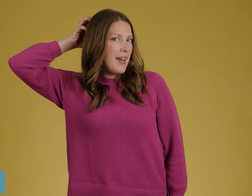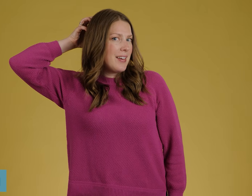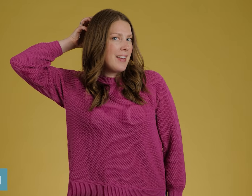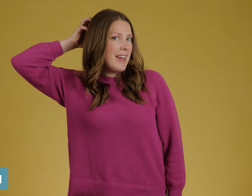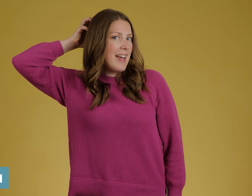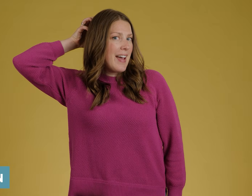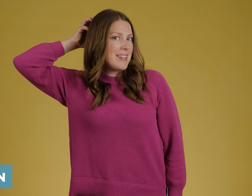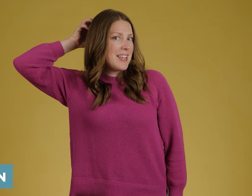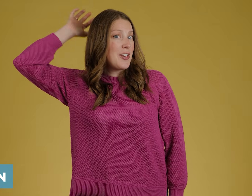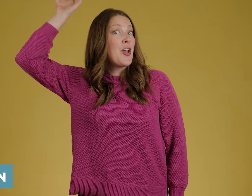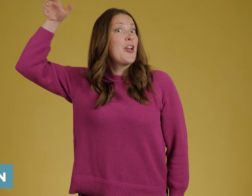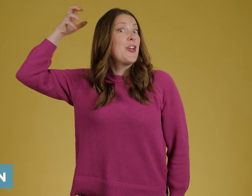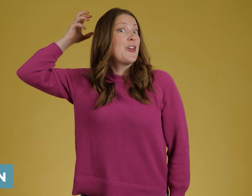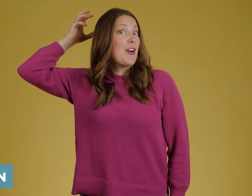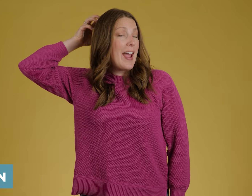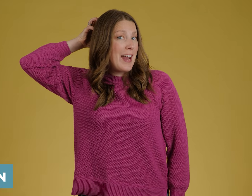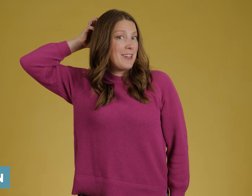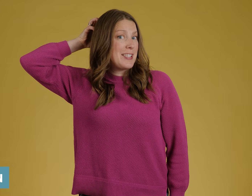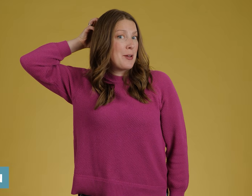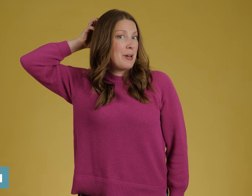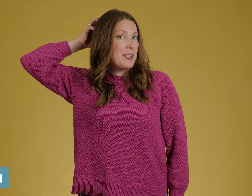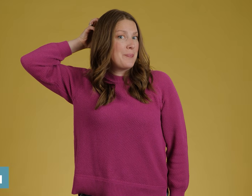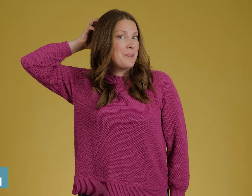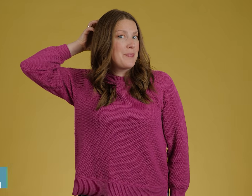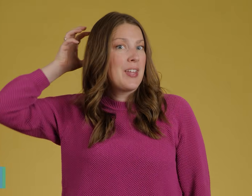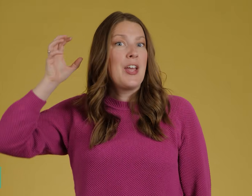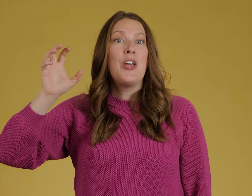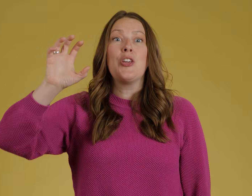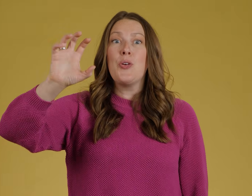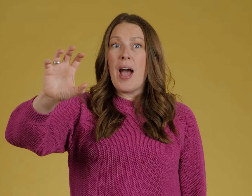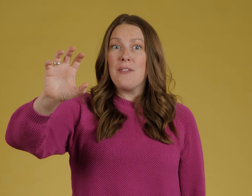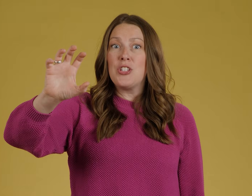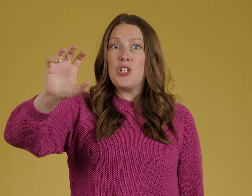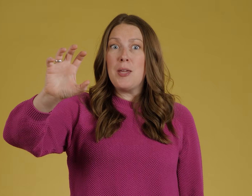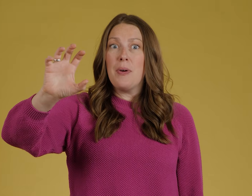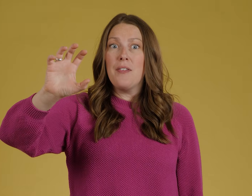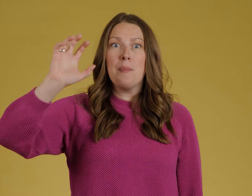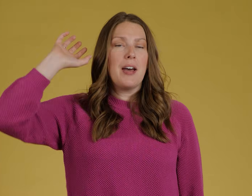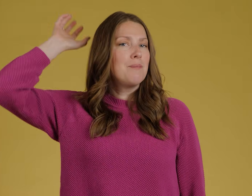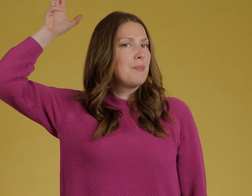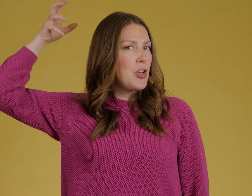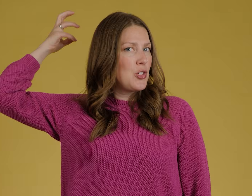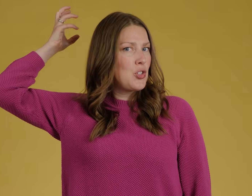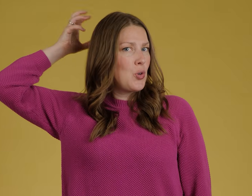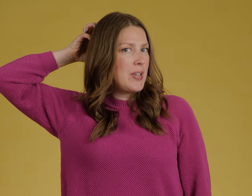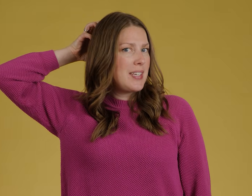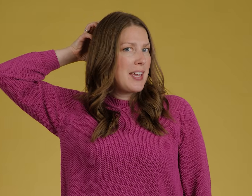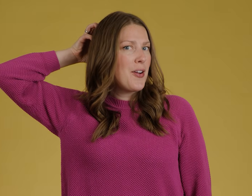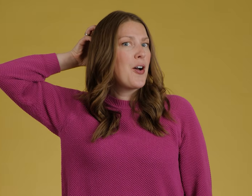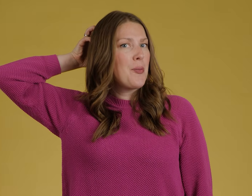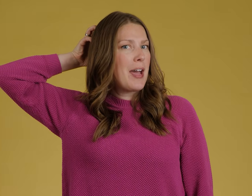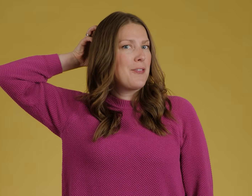Bun, as in your hair is in a bun. You have the shape of the bun, twisting it on the back of your